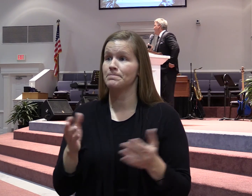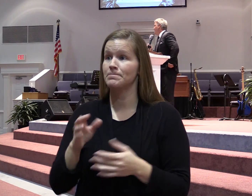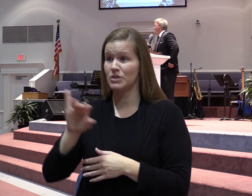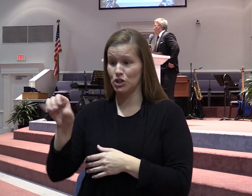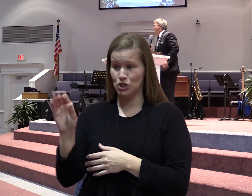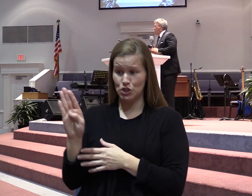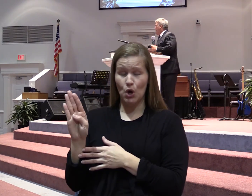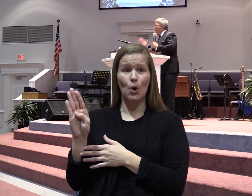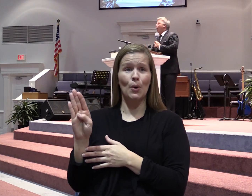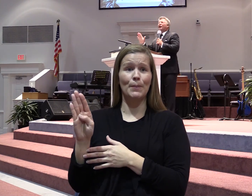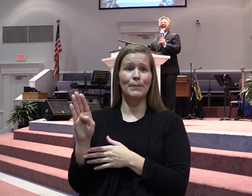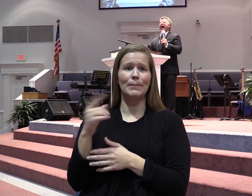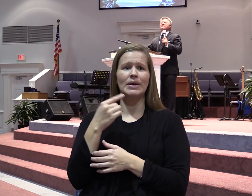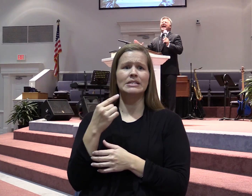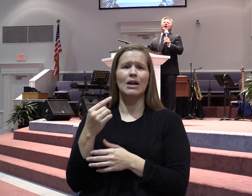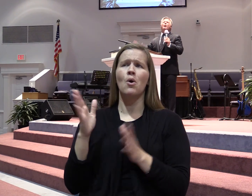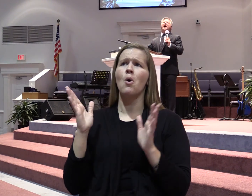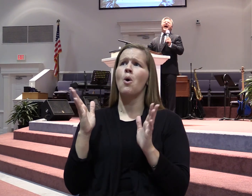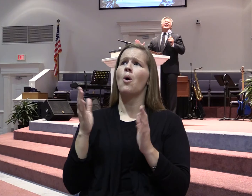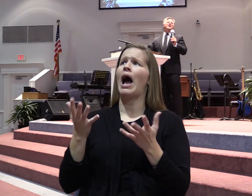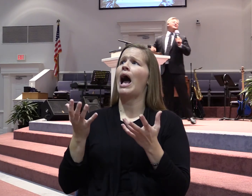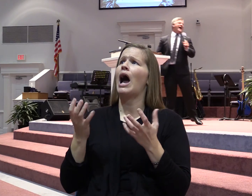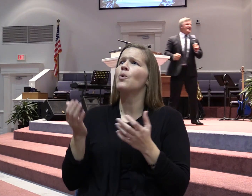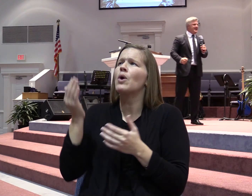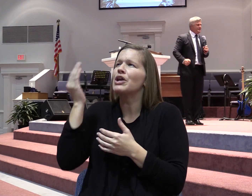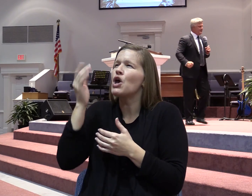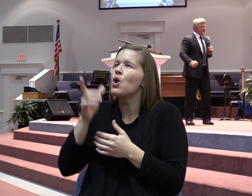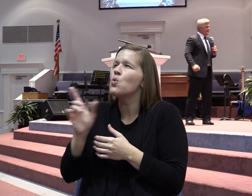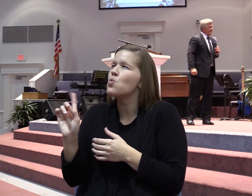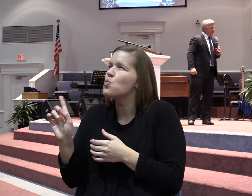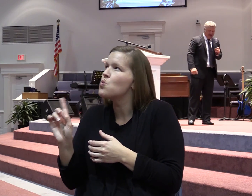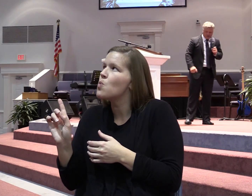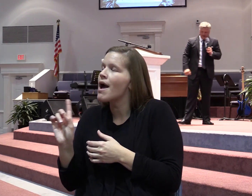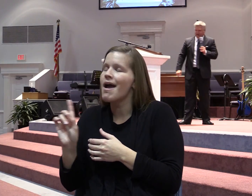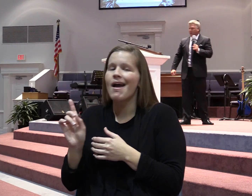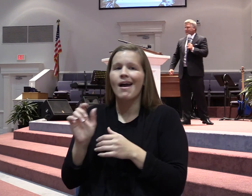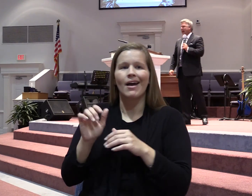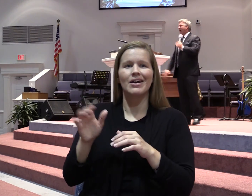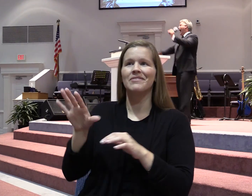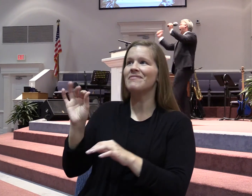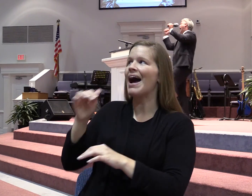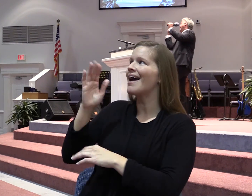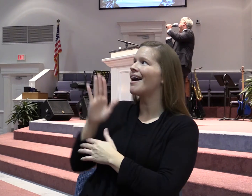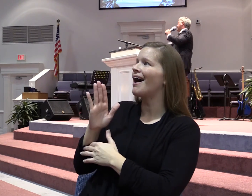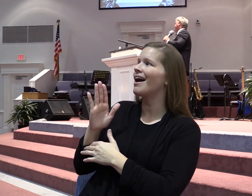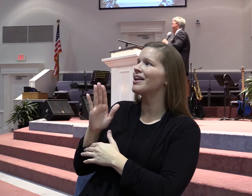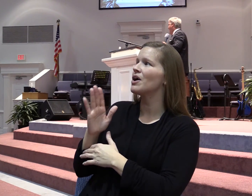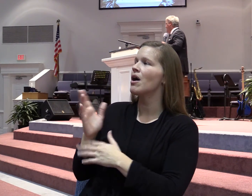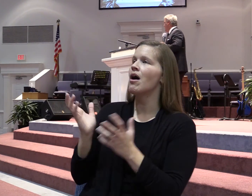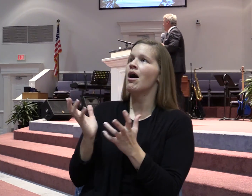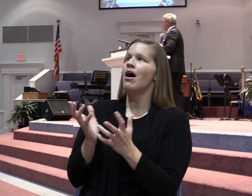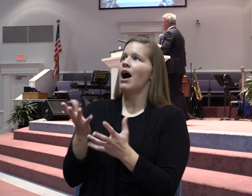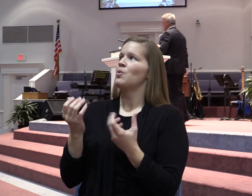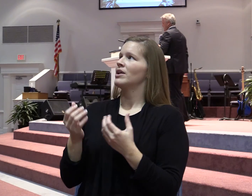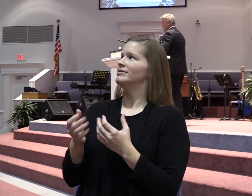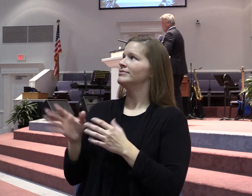Job 23:3, the writer said, oh, that I might know where I could find him. That's what Job said. Oh, that I could find